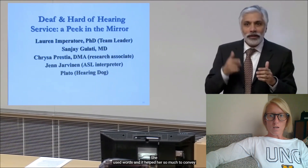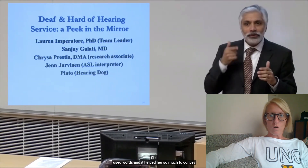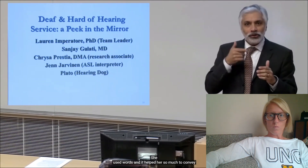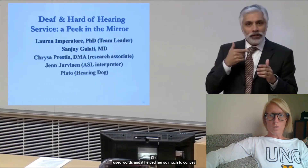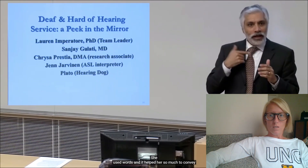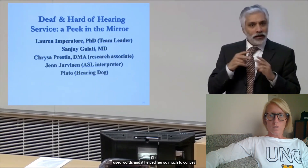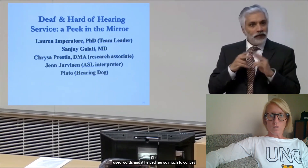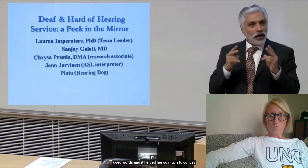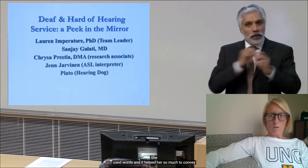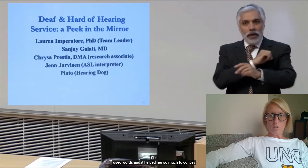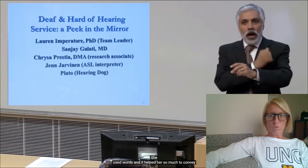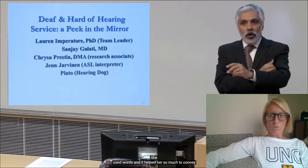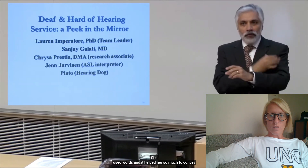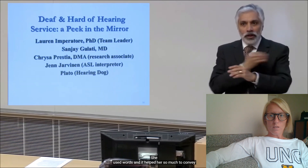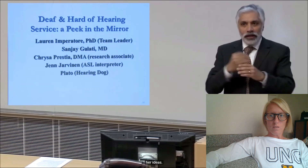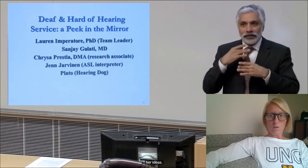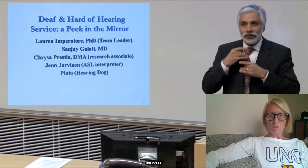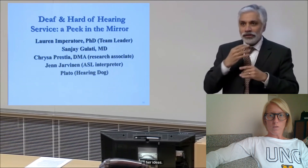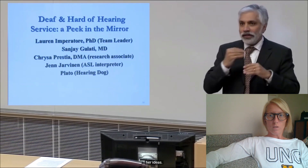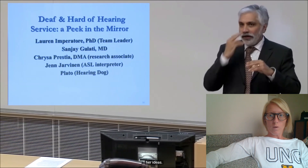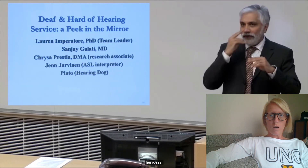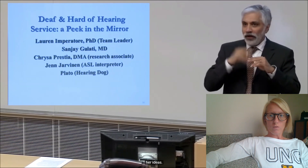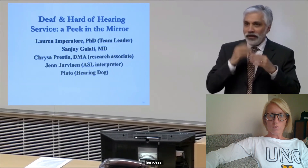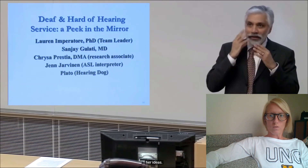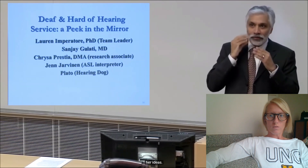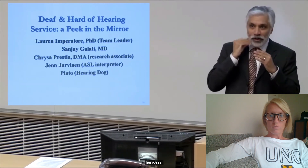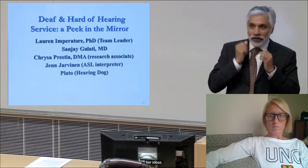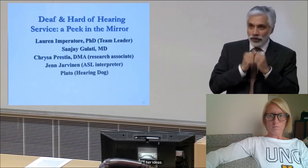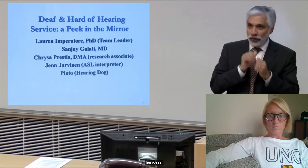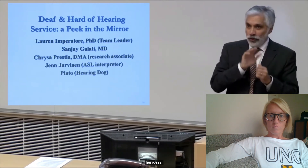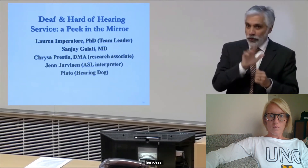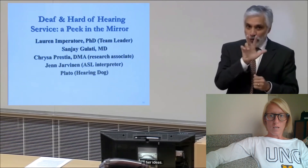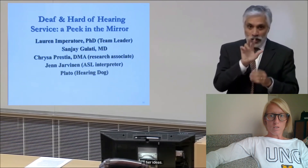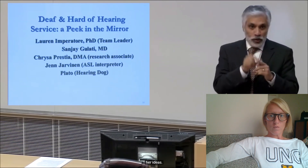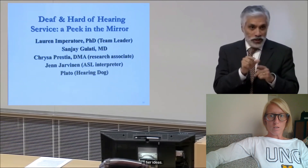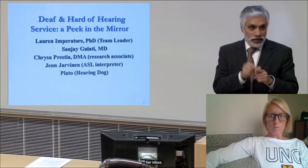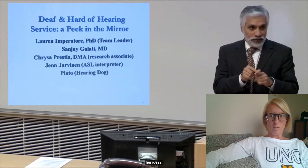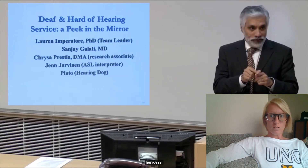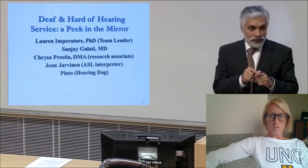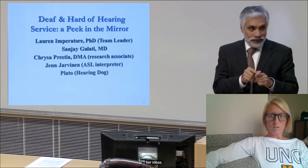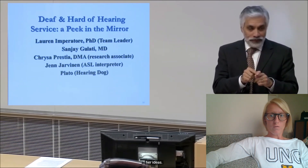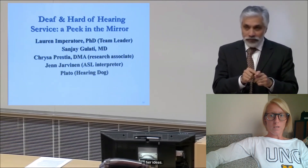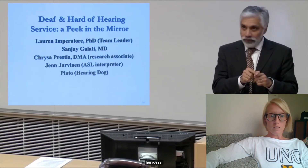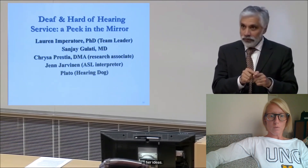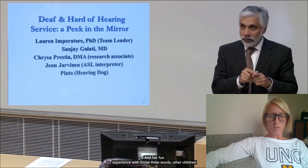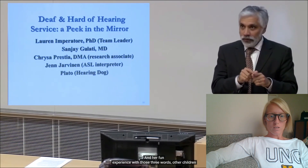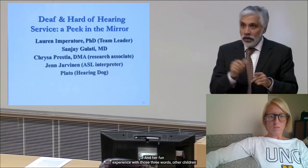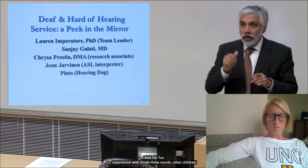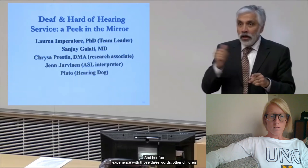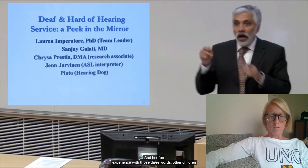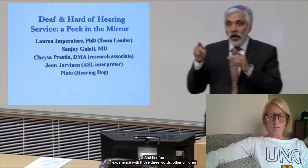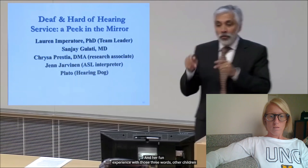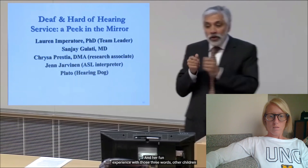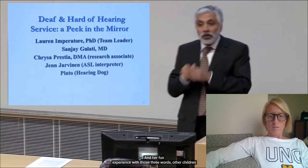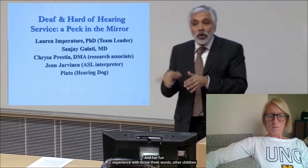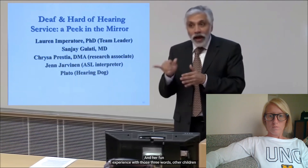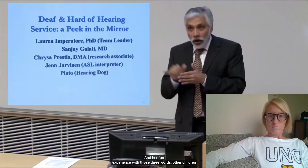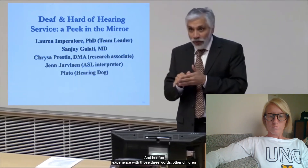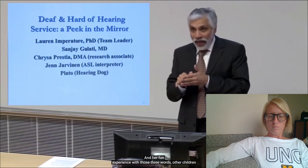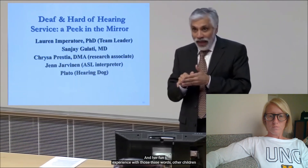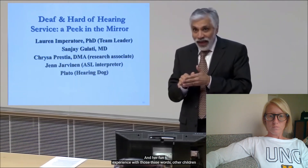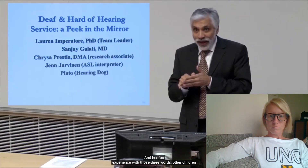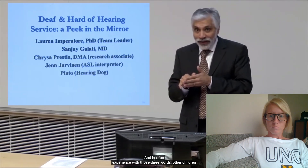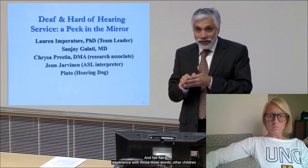used to words help and it helped her so describe much to stories. convey That her was very ideas. powerful. It was a very fun And experience. her fun experience with those